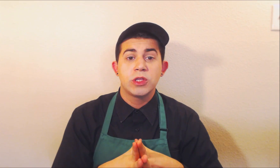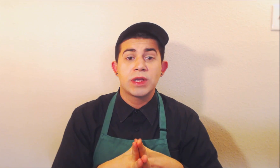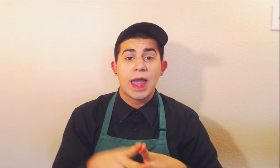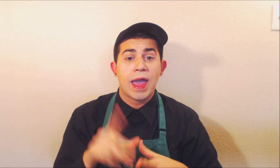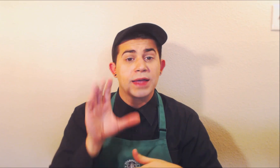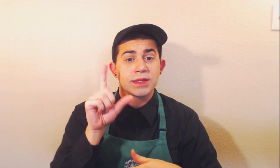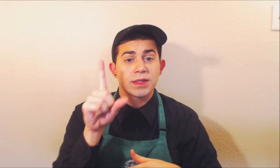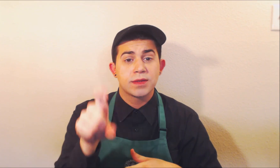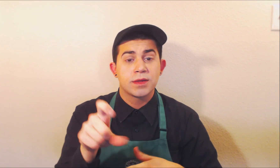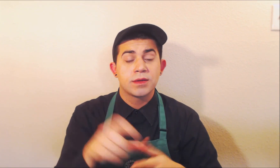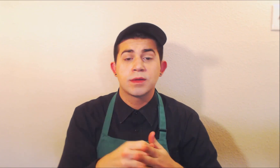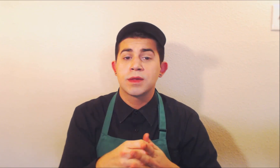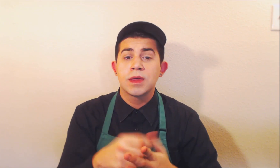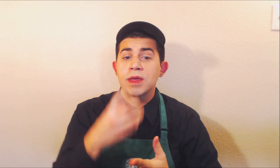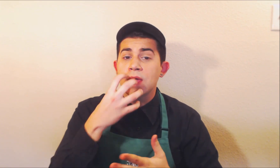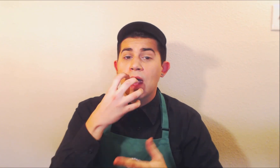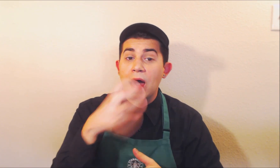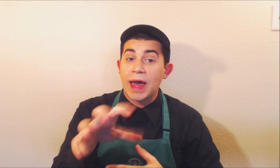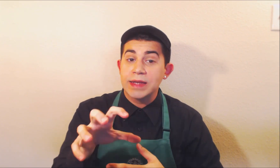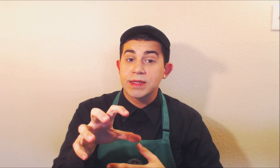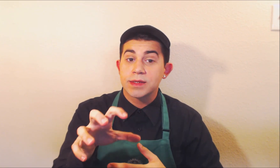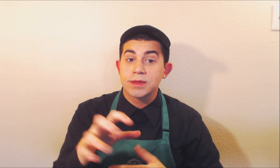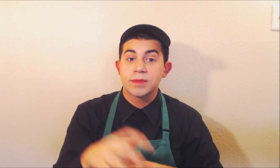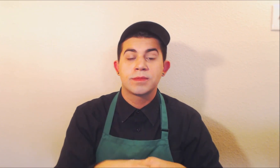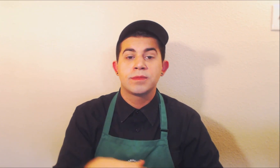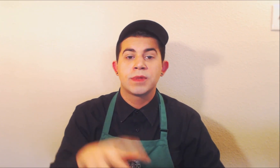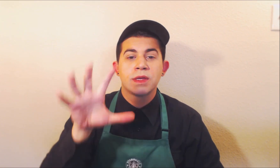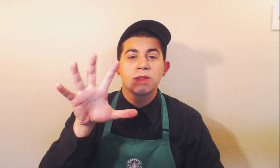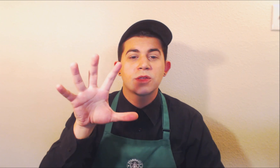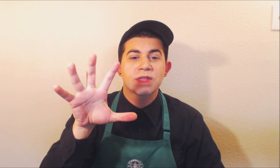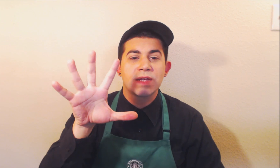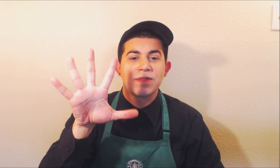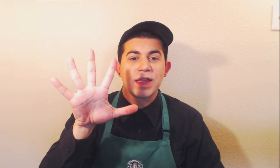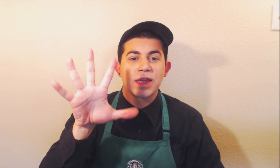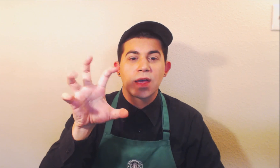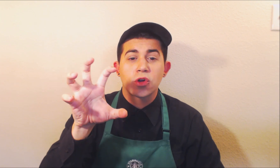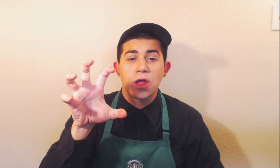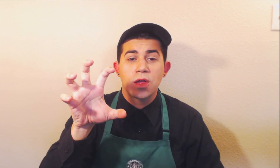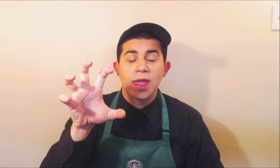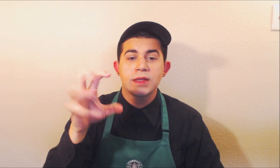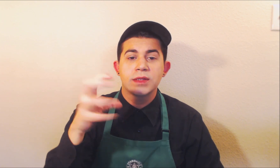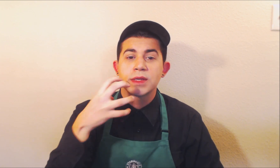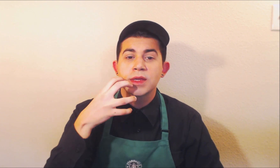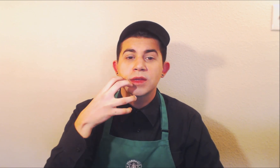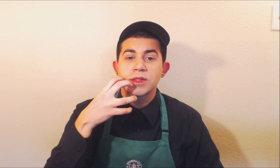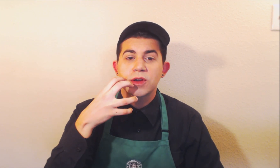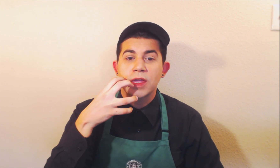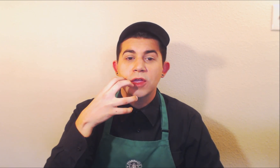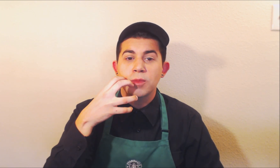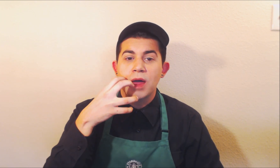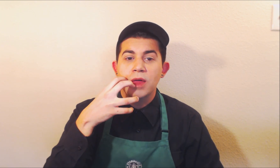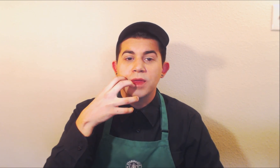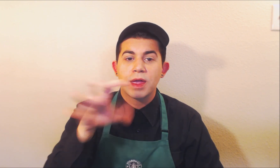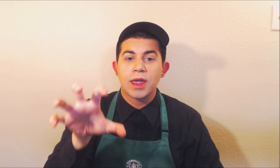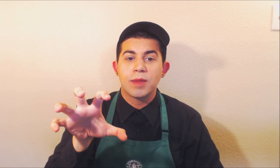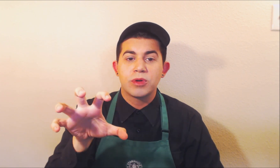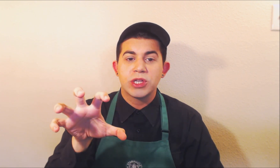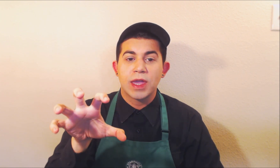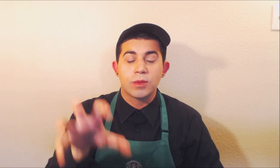You can ask hot. So it's kind of like a claw hand starting at your mouth and pushing